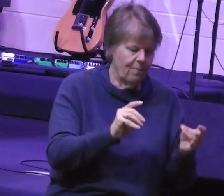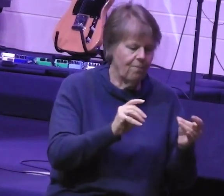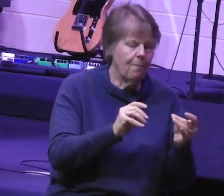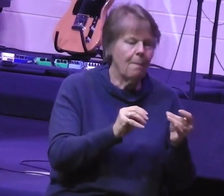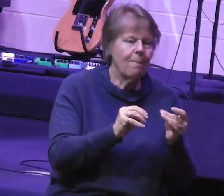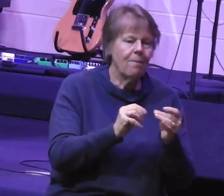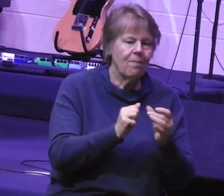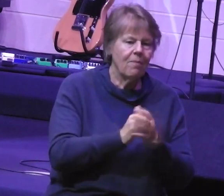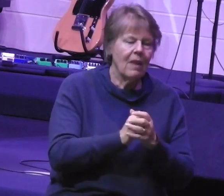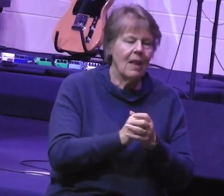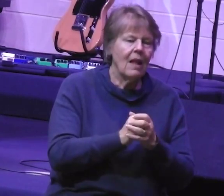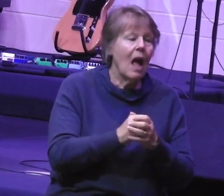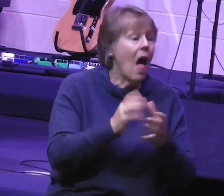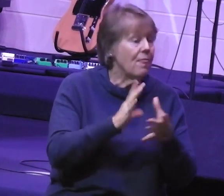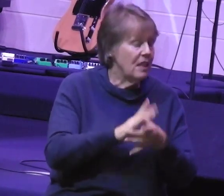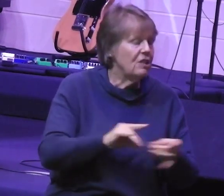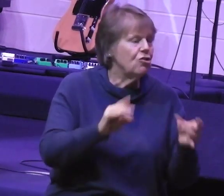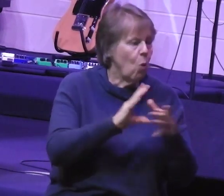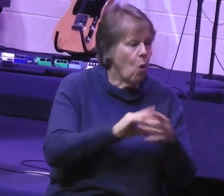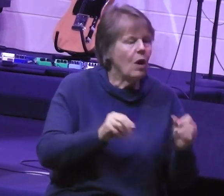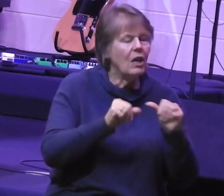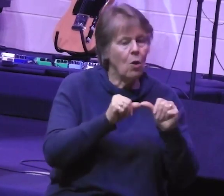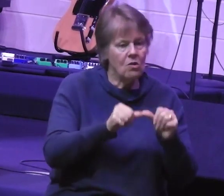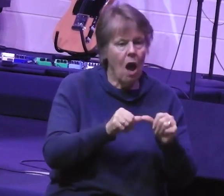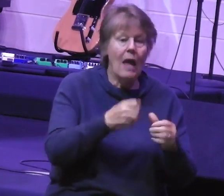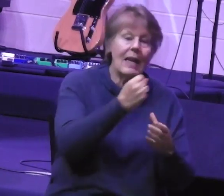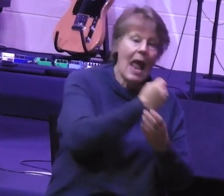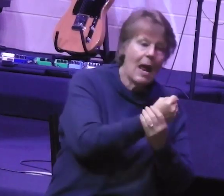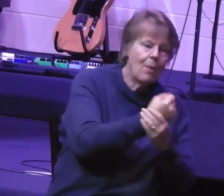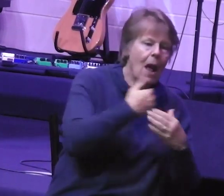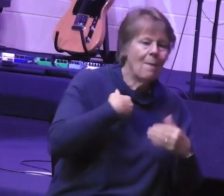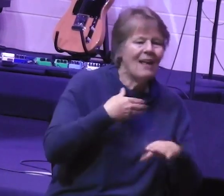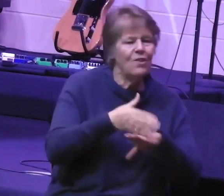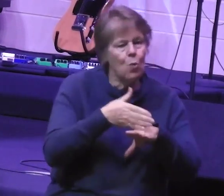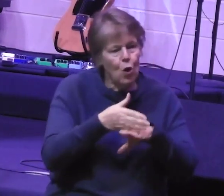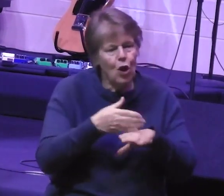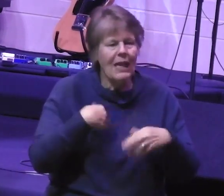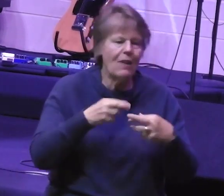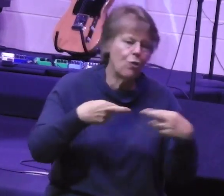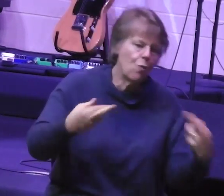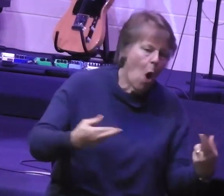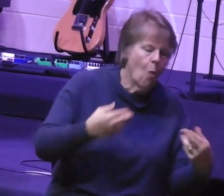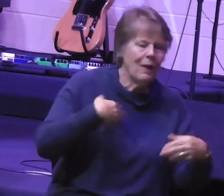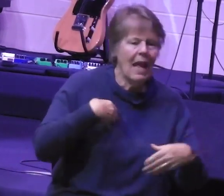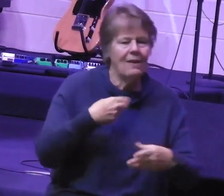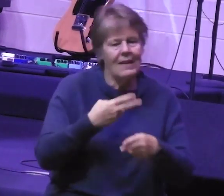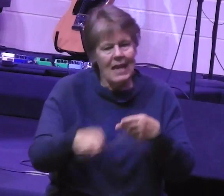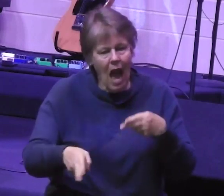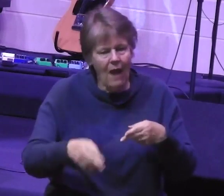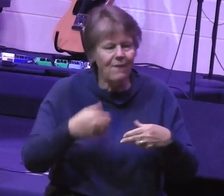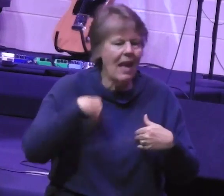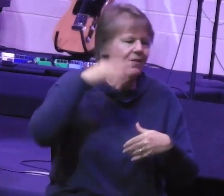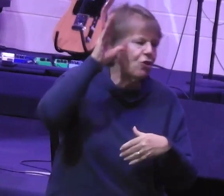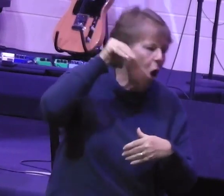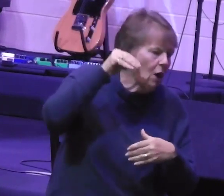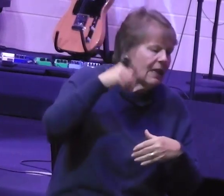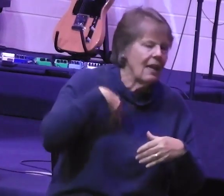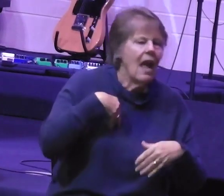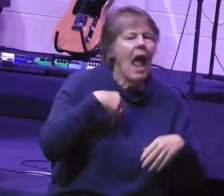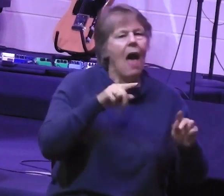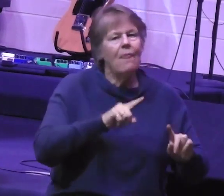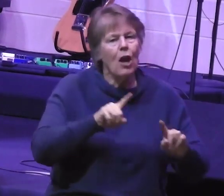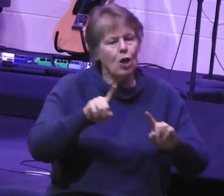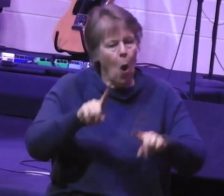image. The story continues. Abraham's got the wood, and he's got the rope, and he's got the knife on a donkey, and they're going up to the